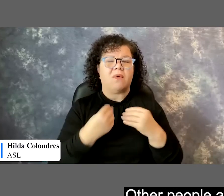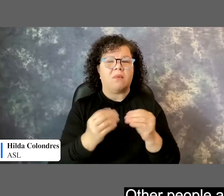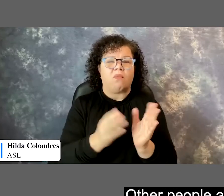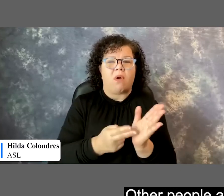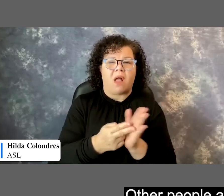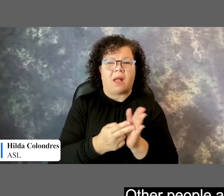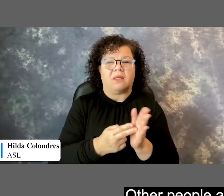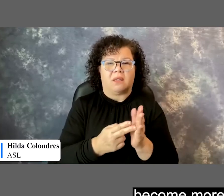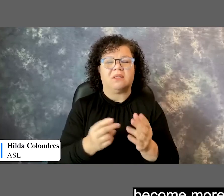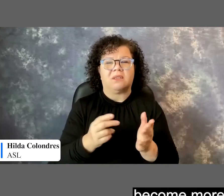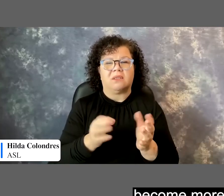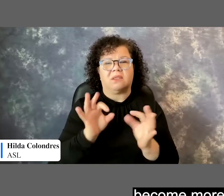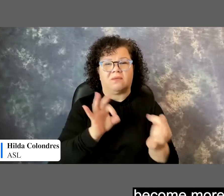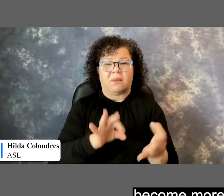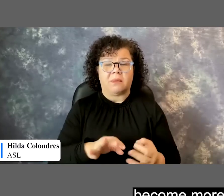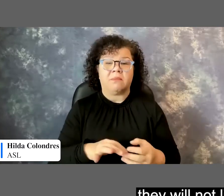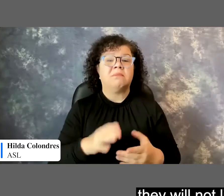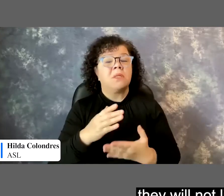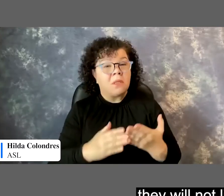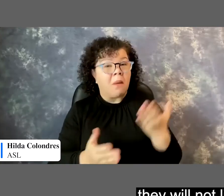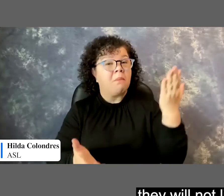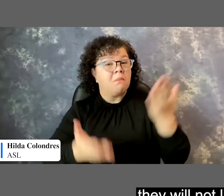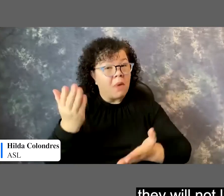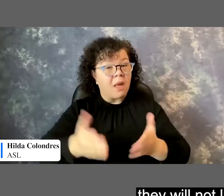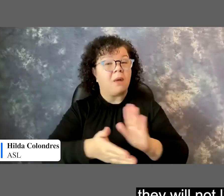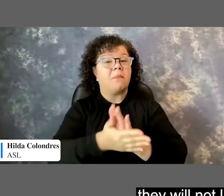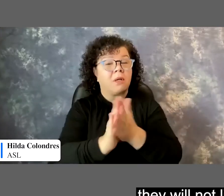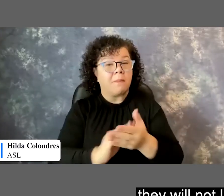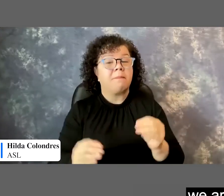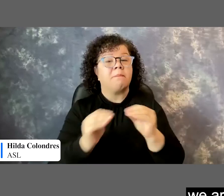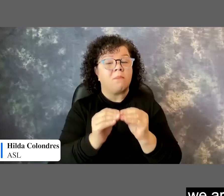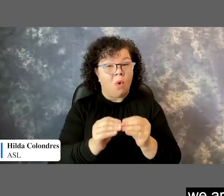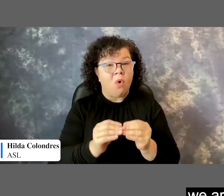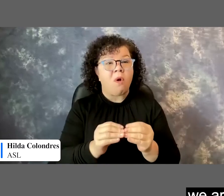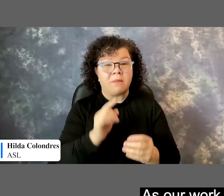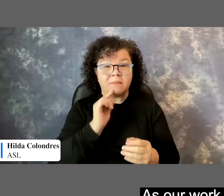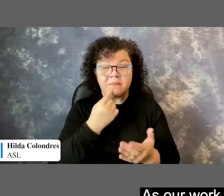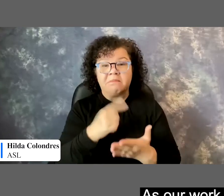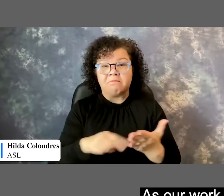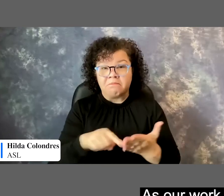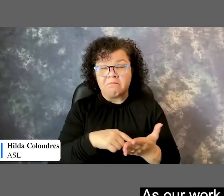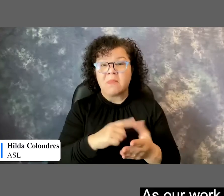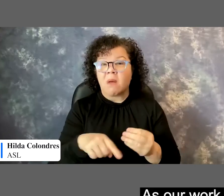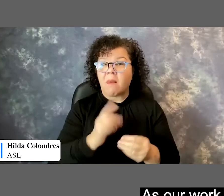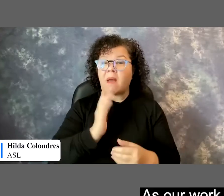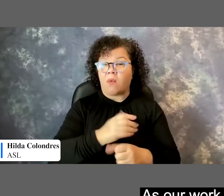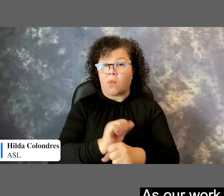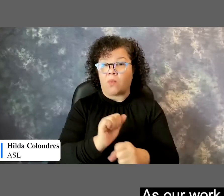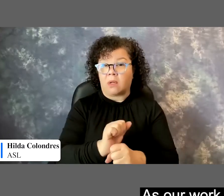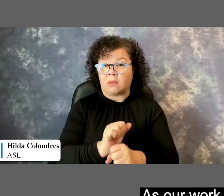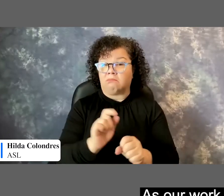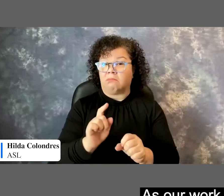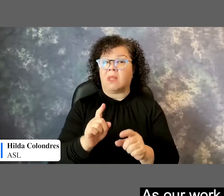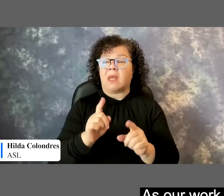way may become more critical of us because they will not like the direction we are going. As our work becomes